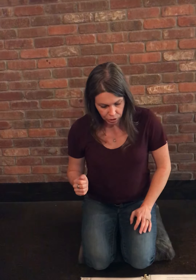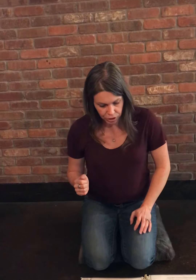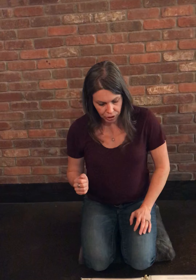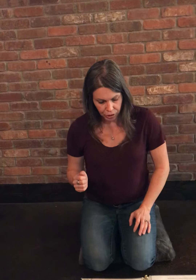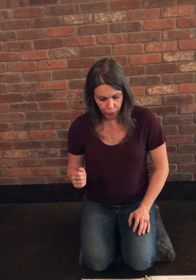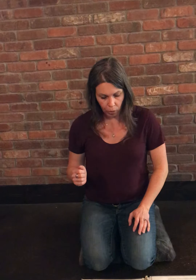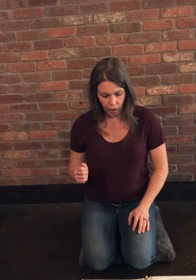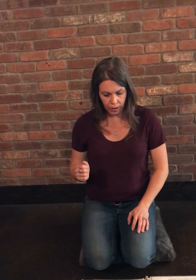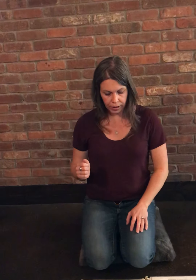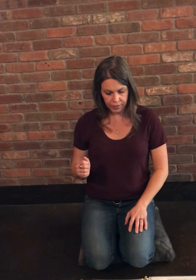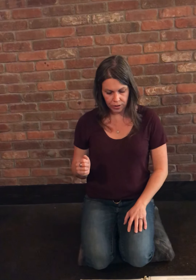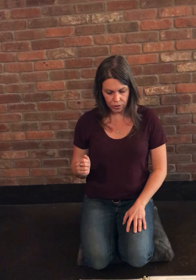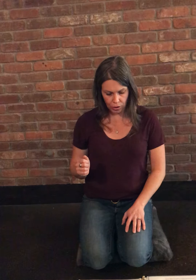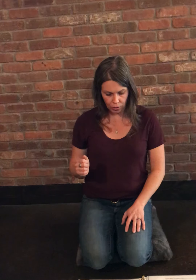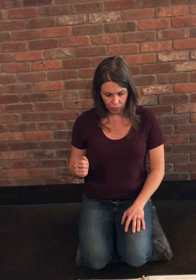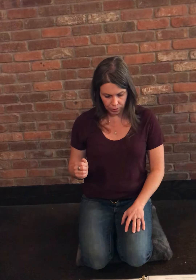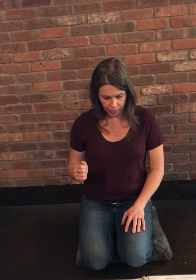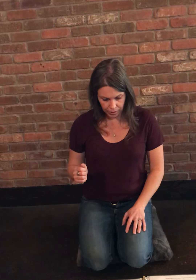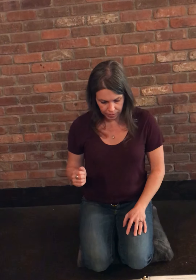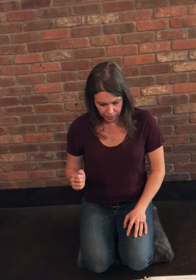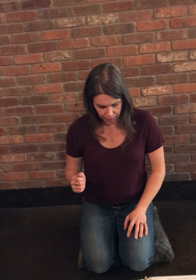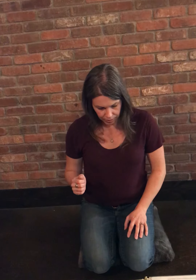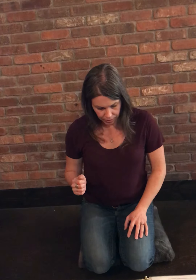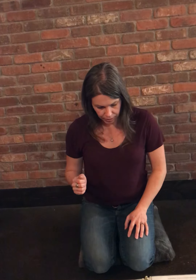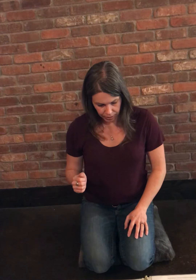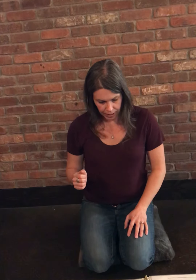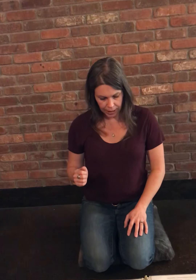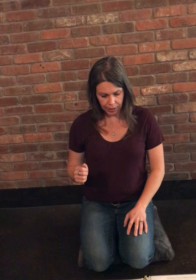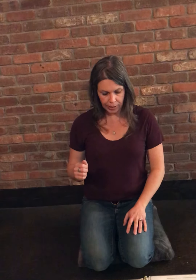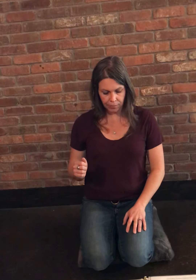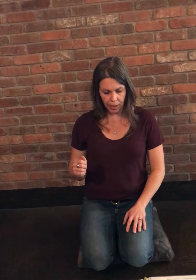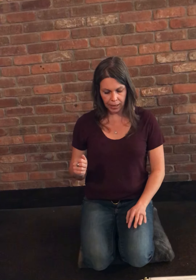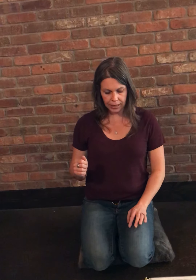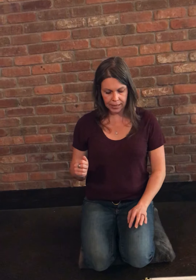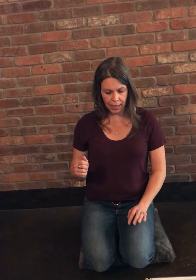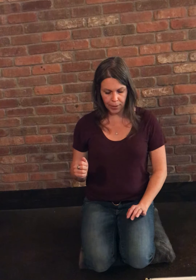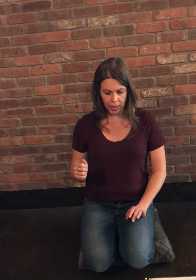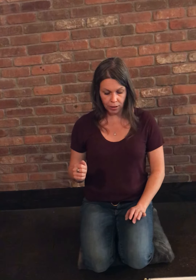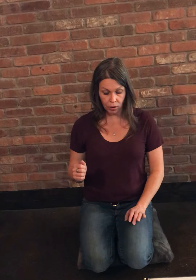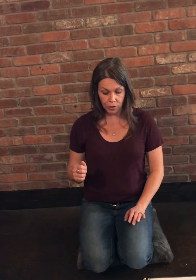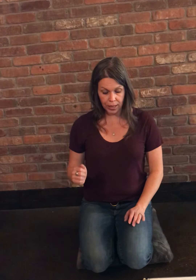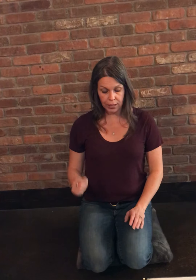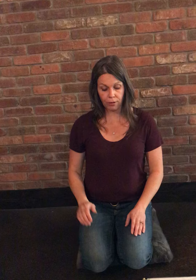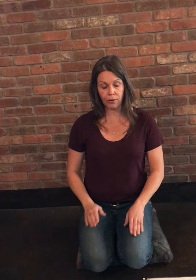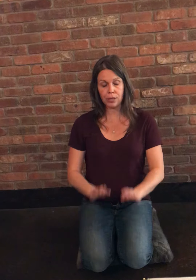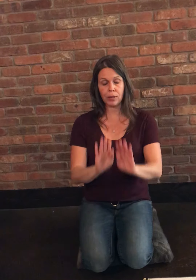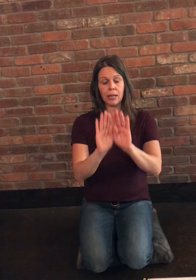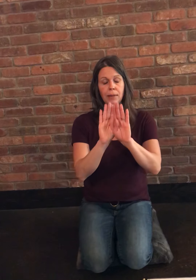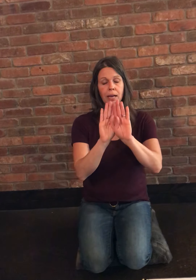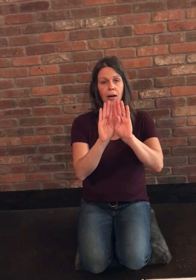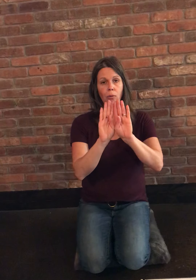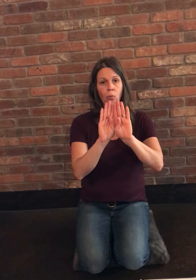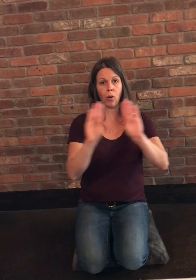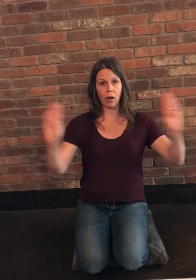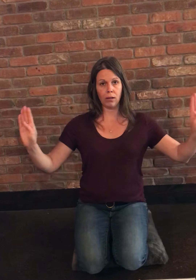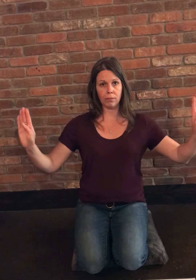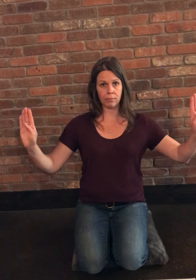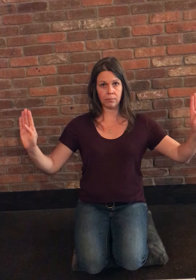enclosure or wall of stone. And Mali dominated the gold trade. So first we're going to make our wall.